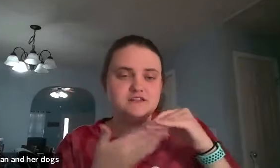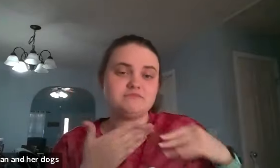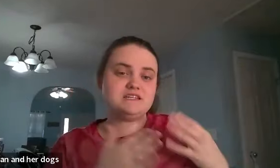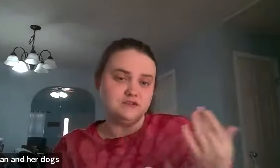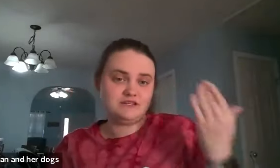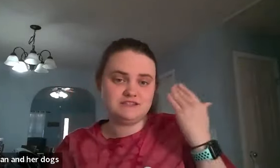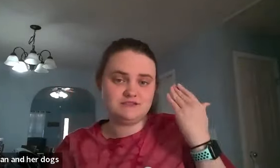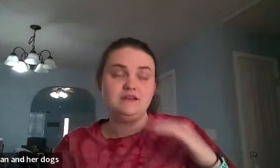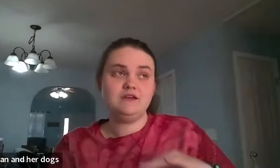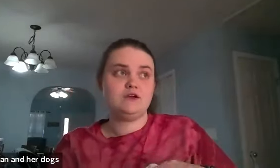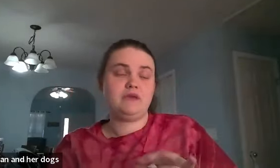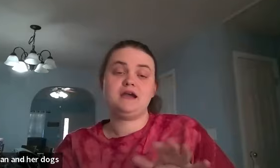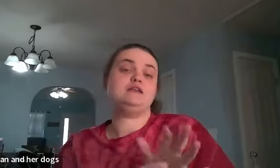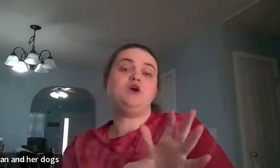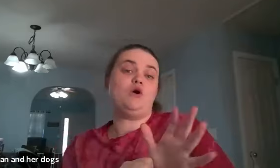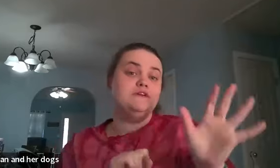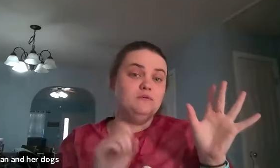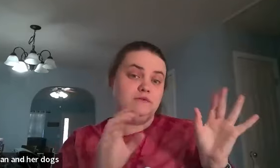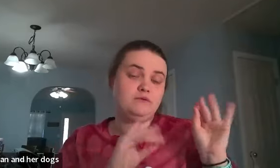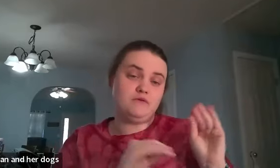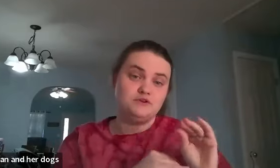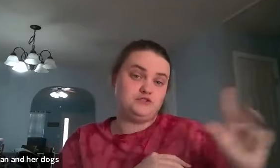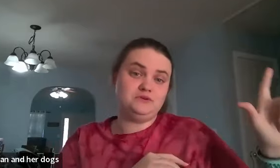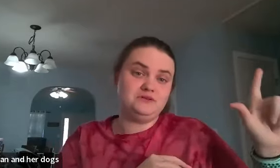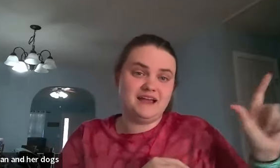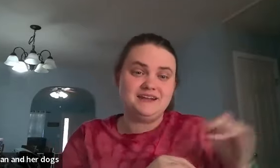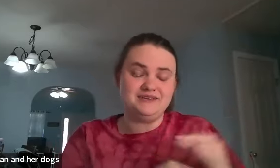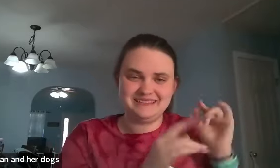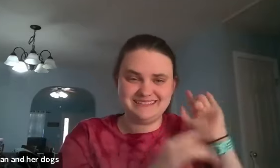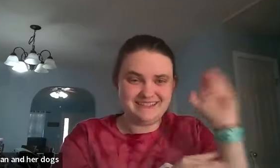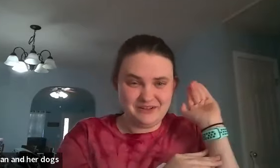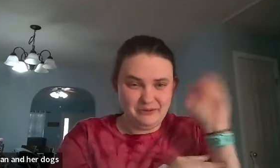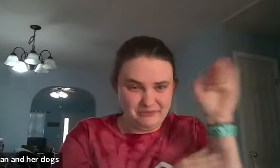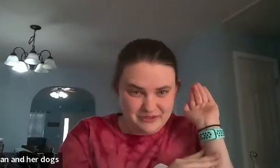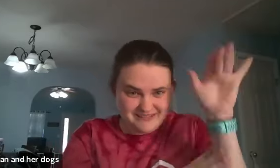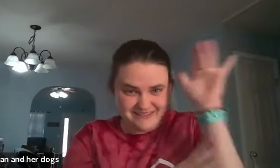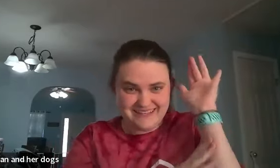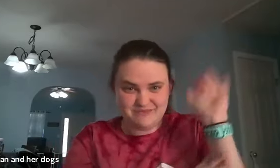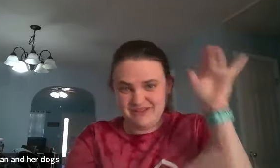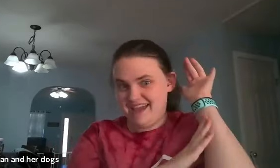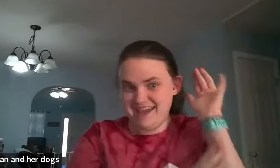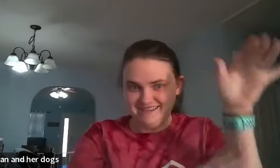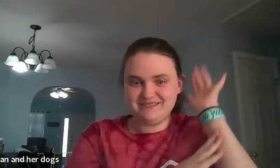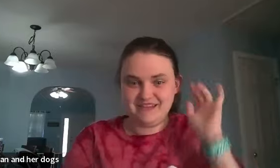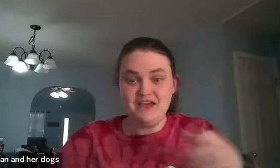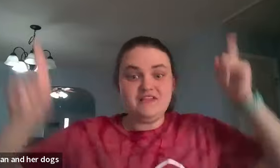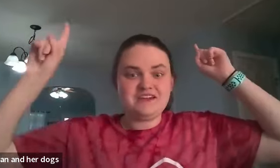with my students when back in COVID, when we were virtual. I had to like send a little blurb to the kids and be like, hey, there you